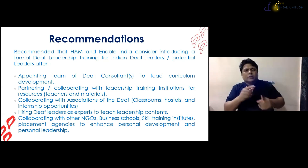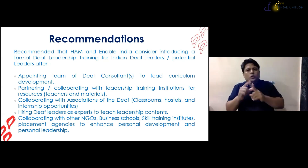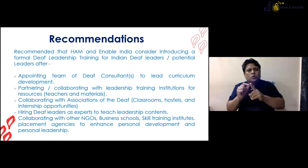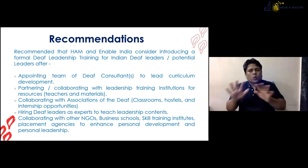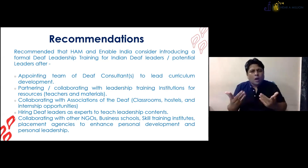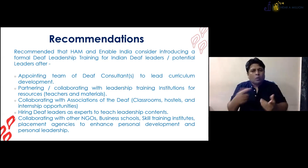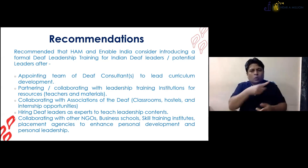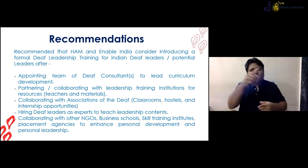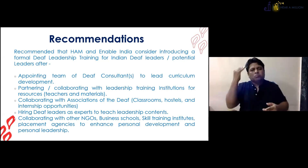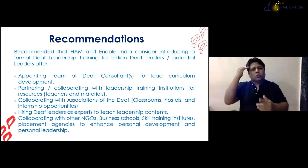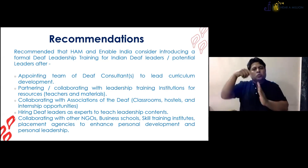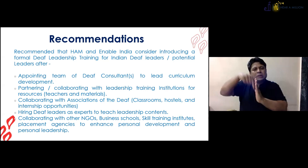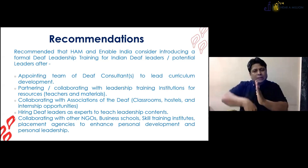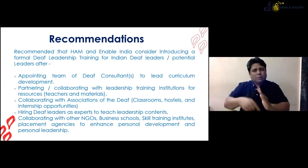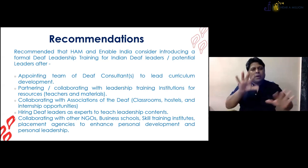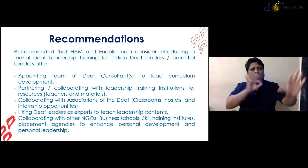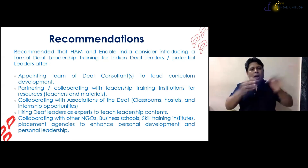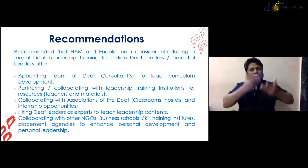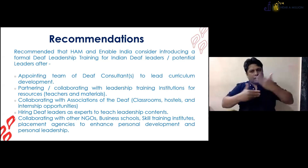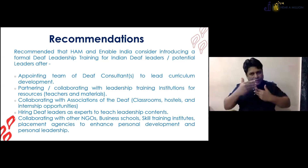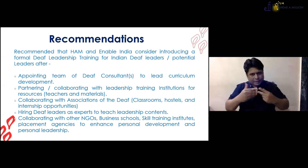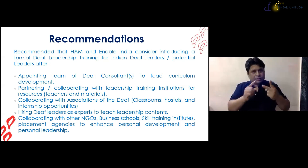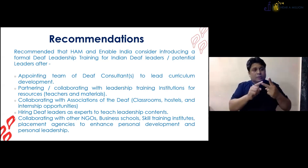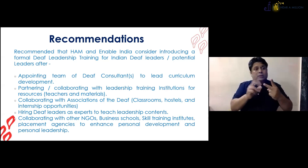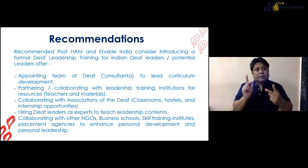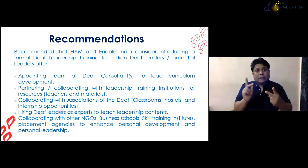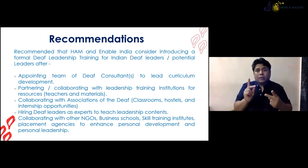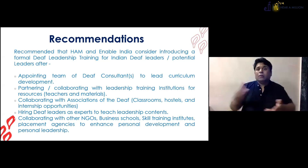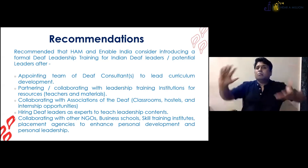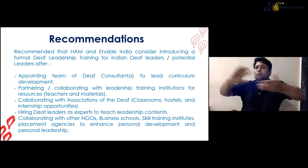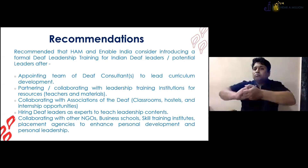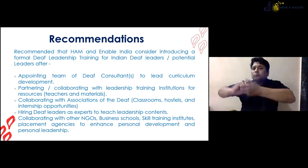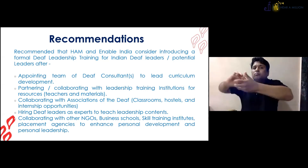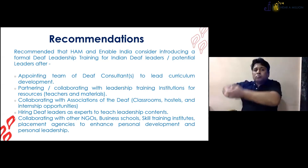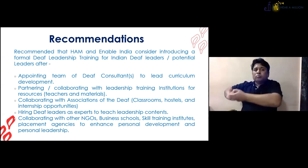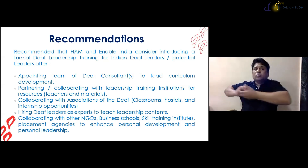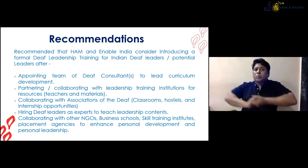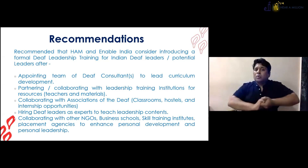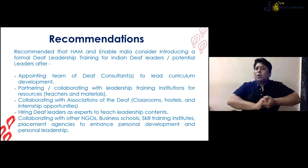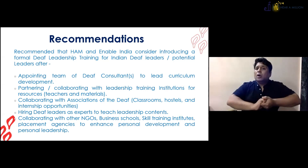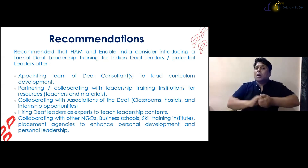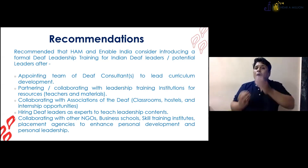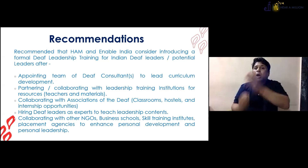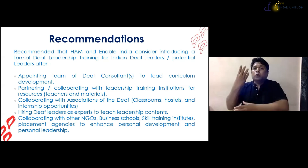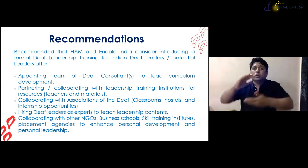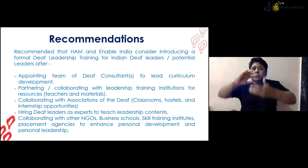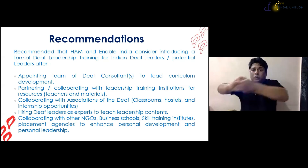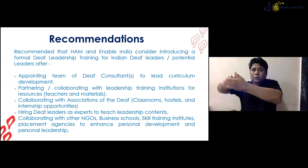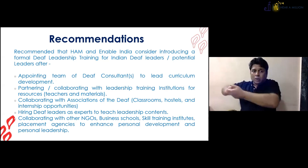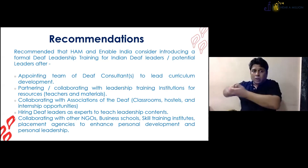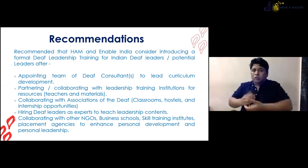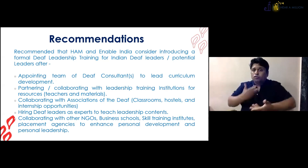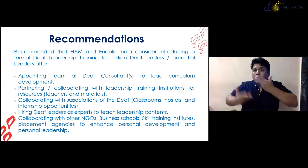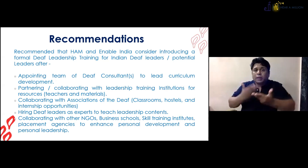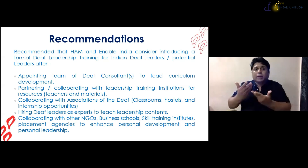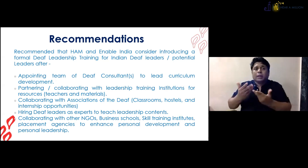in on giving advice of how we have to do it. Second is partnering, collaborating with leadership